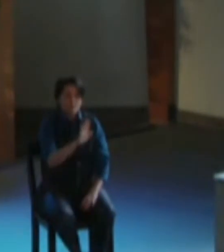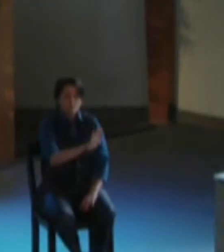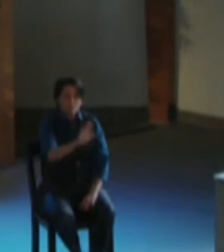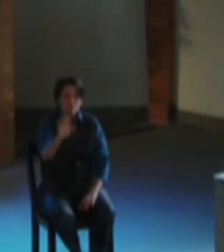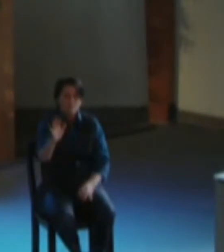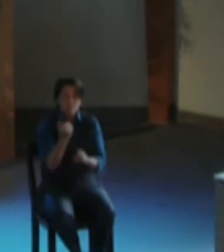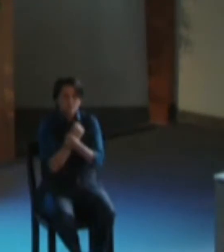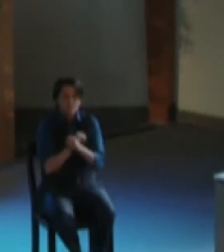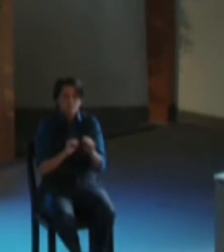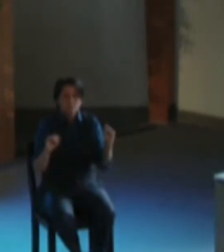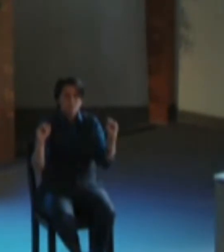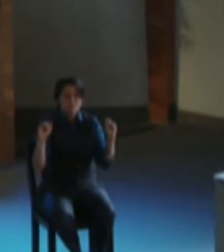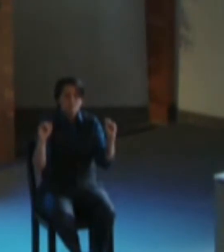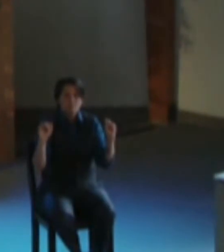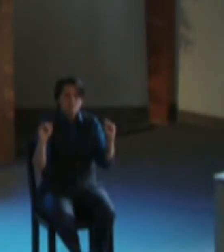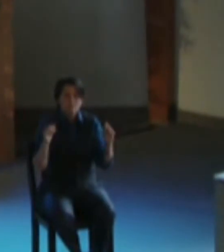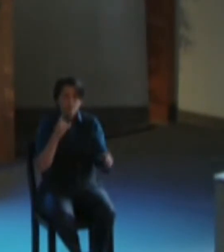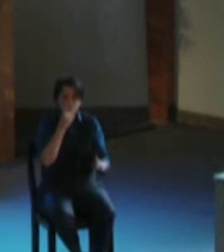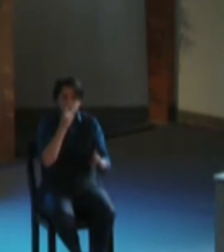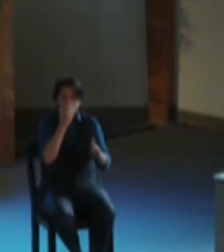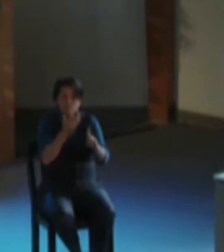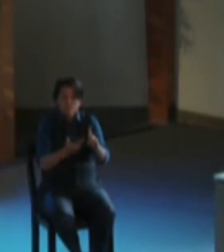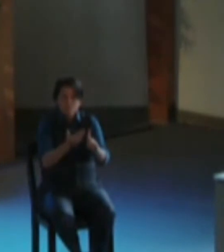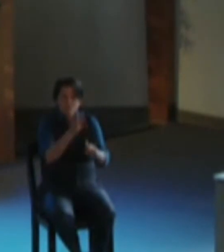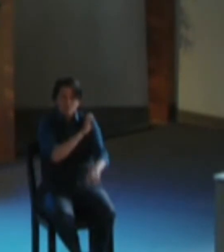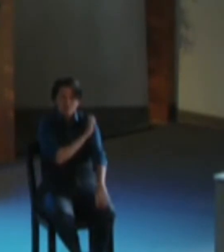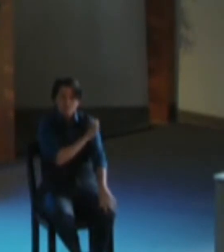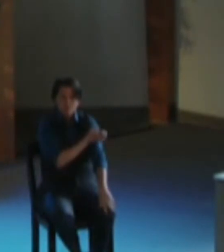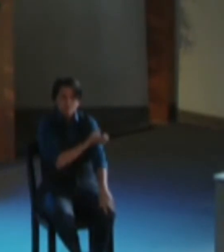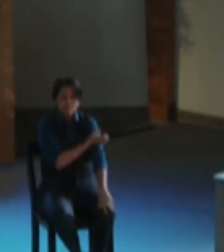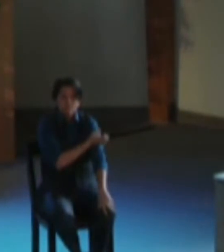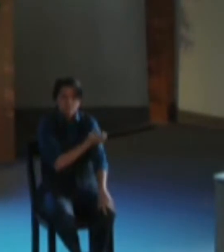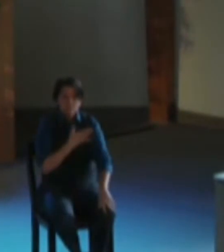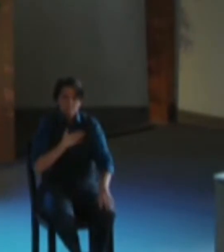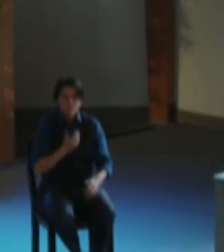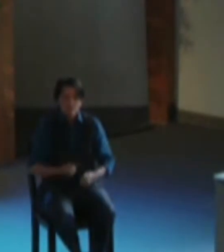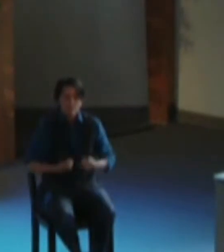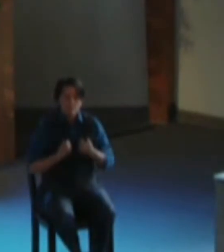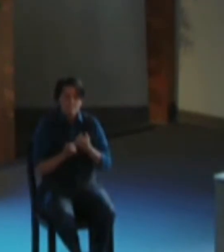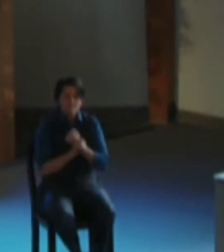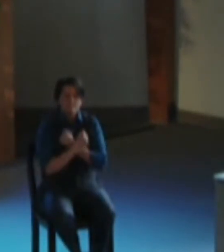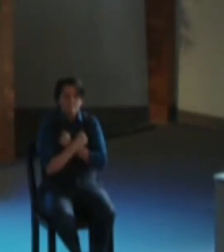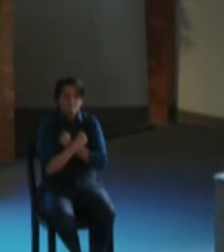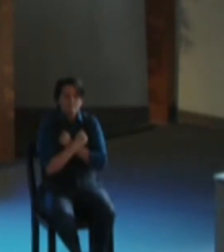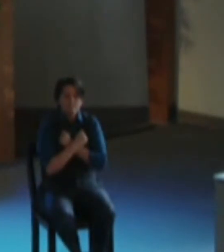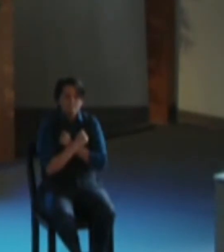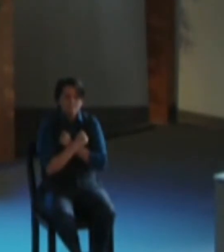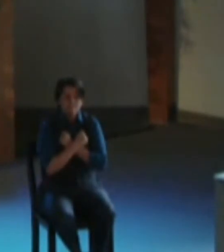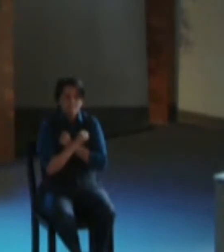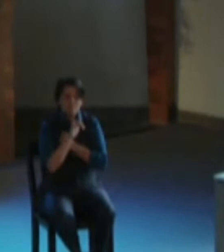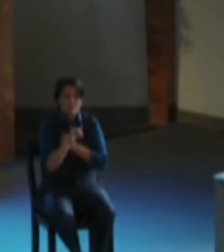That's who you are. Your energy. Your energy, my loves. That's the norm. Feel